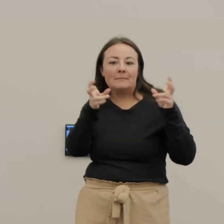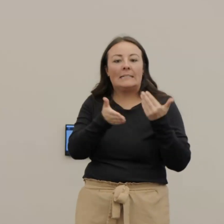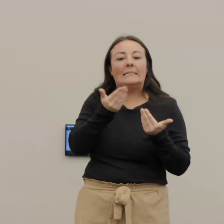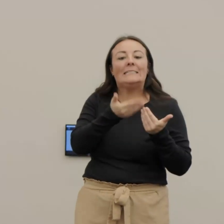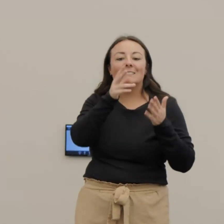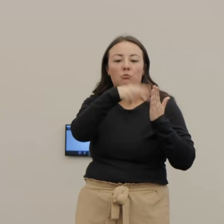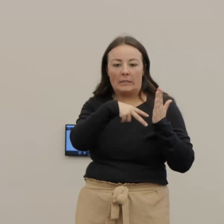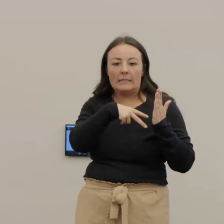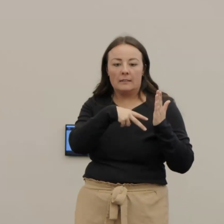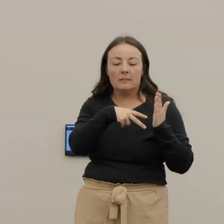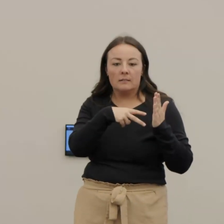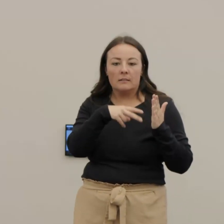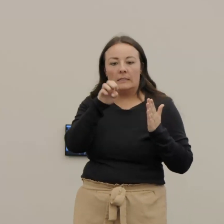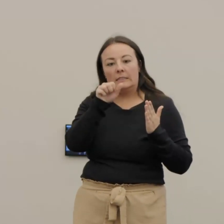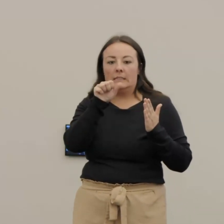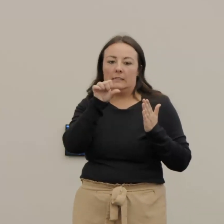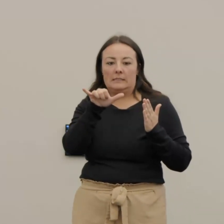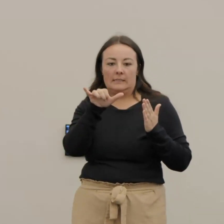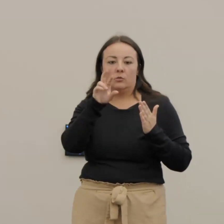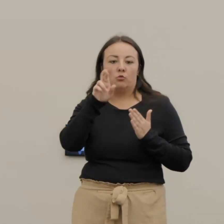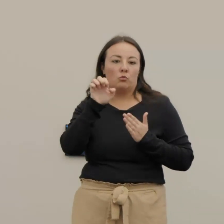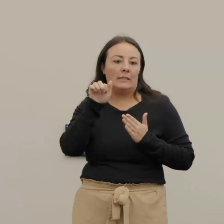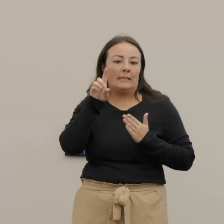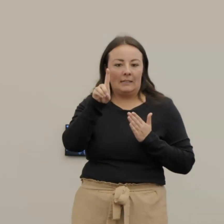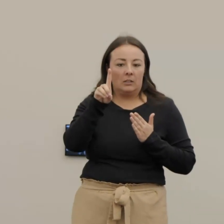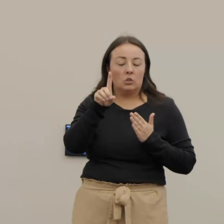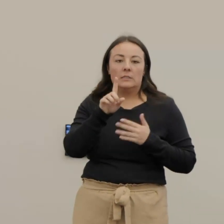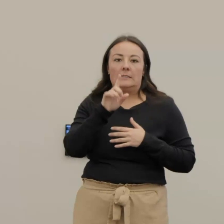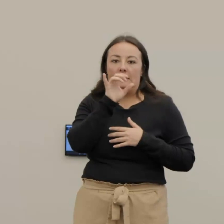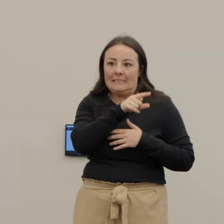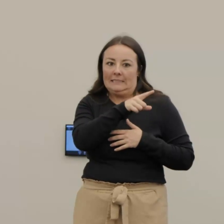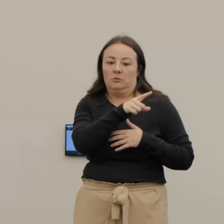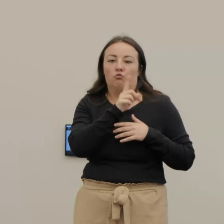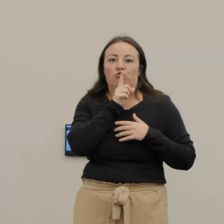read is really taking it down.